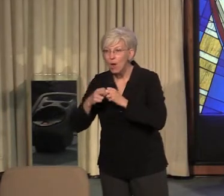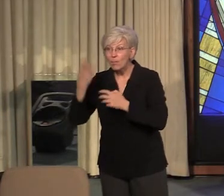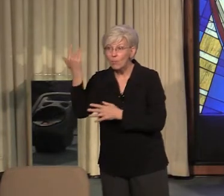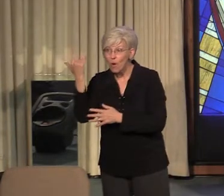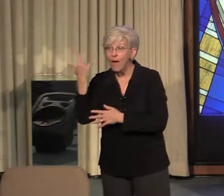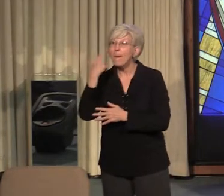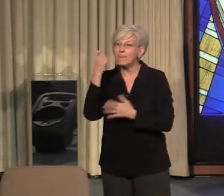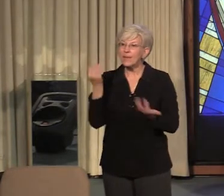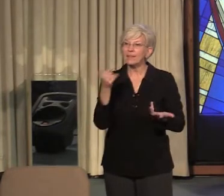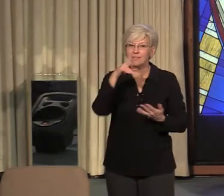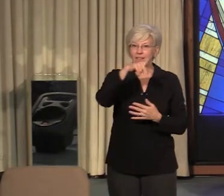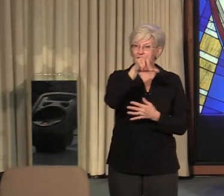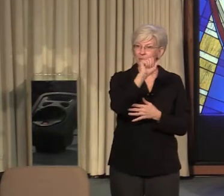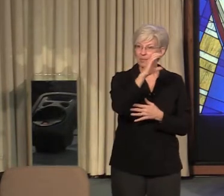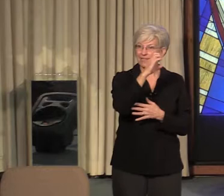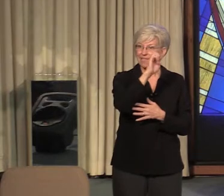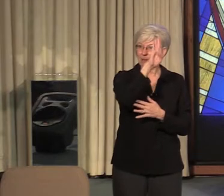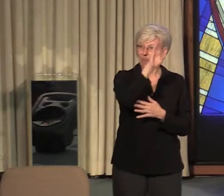Right?